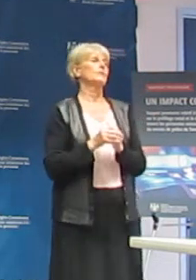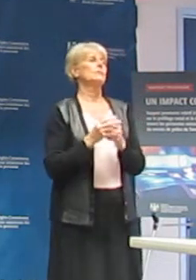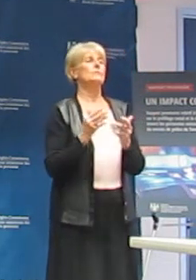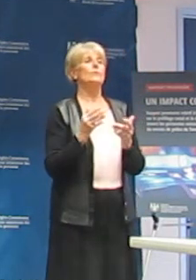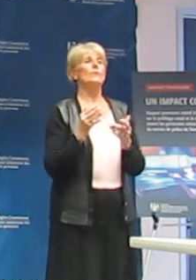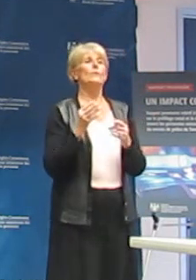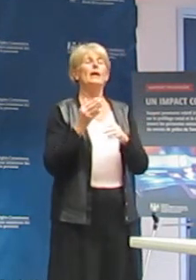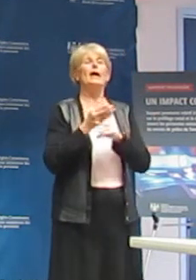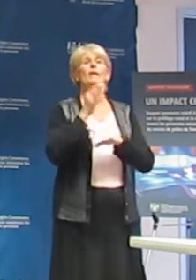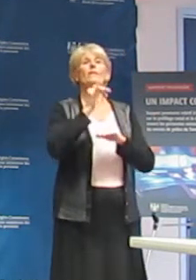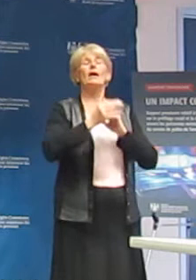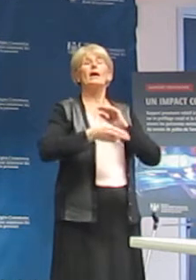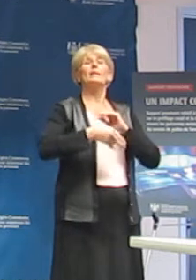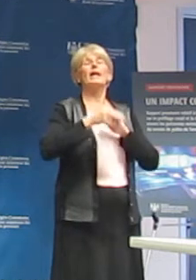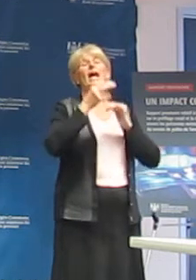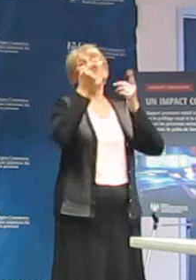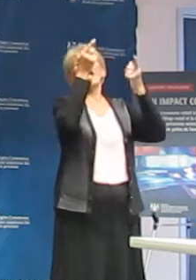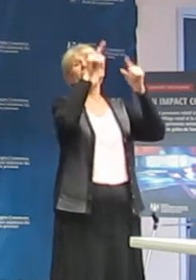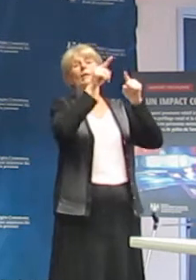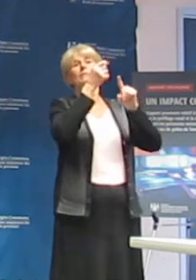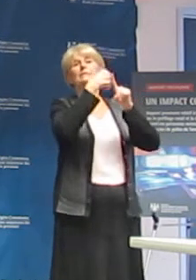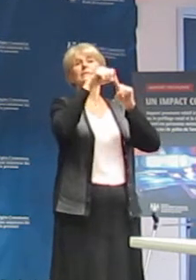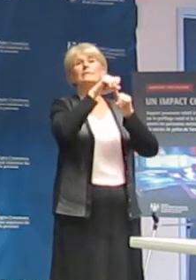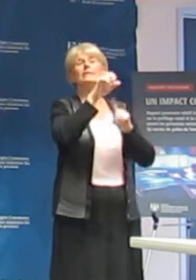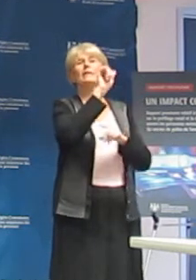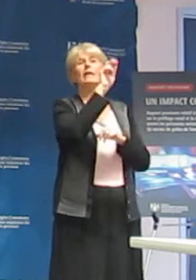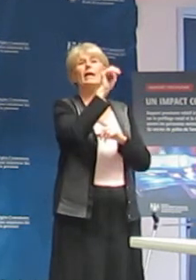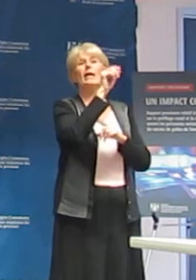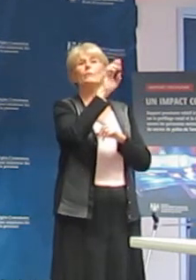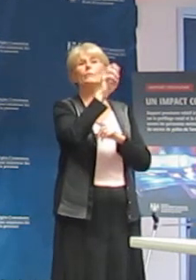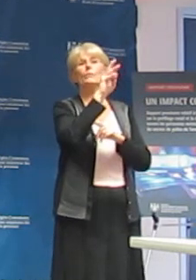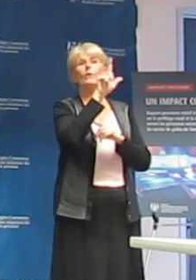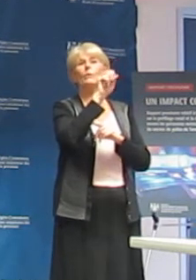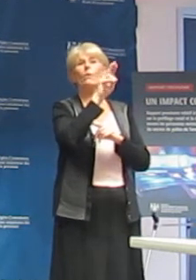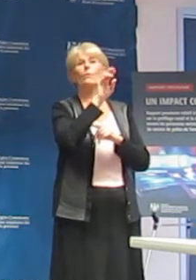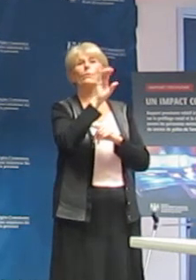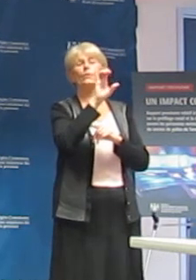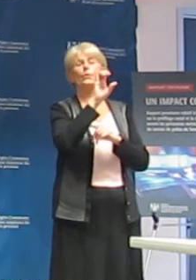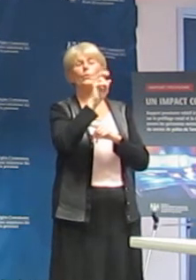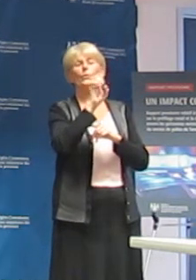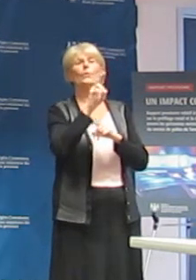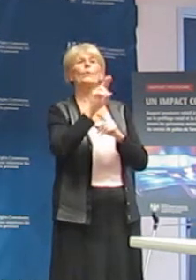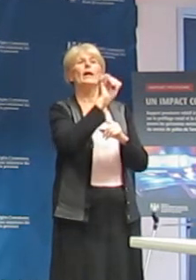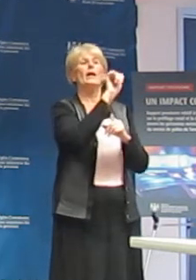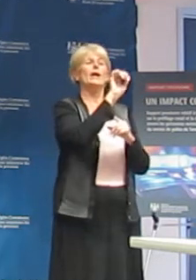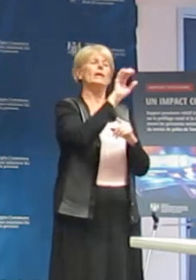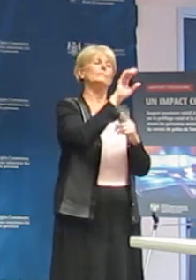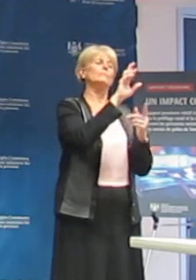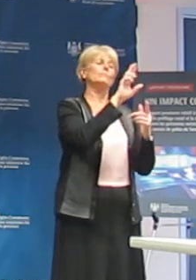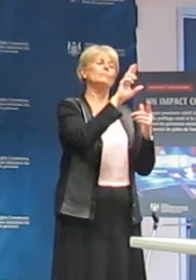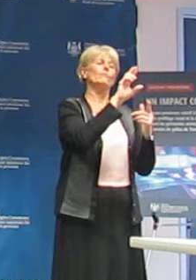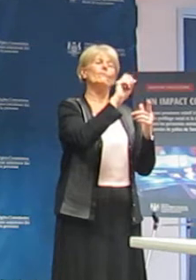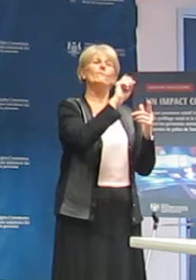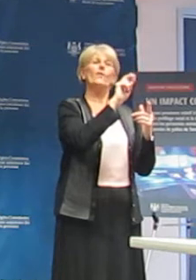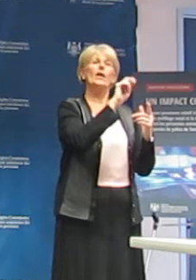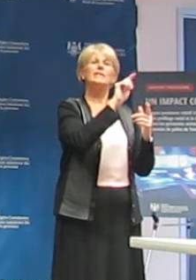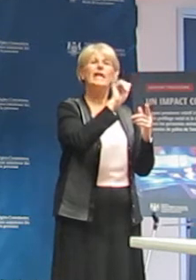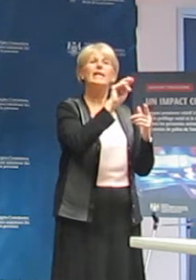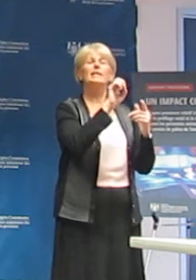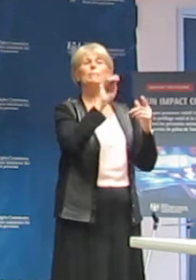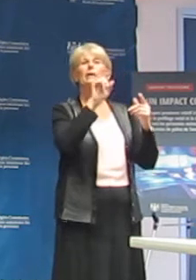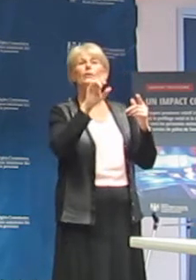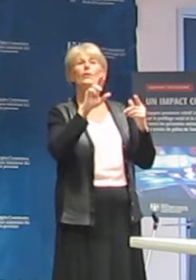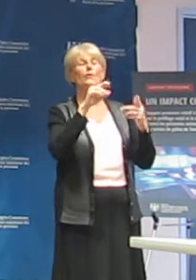the high-profile incidents, for example, involving Andrew Loku, Daphne Miller, the incident involving